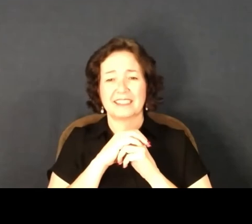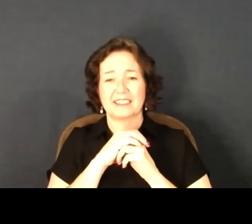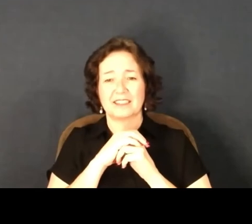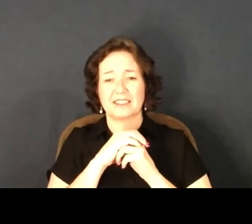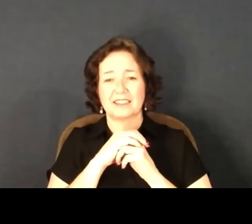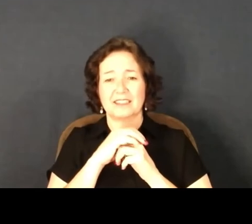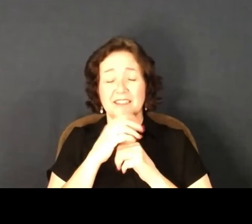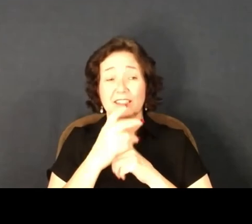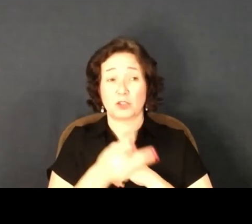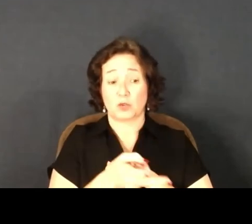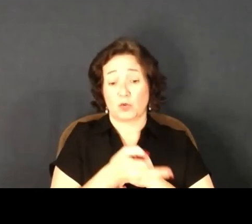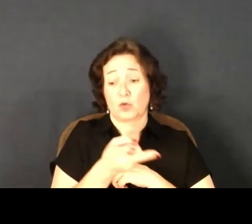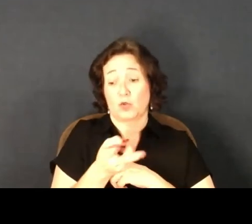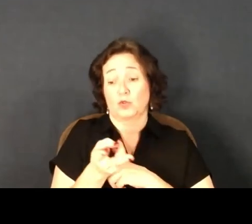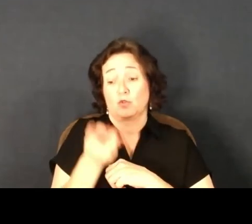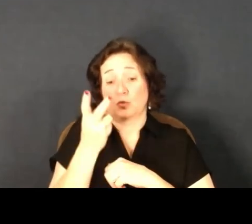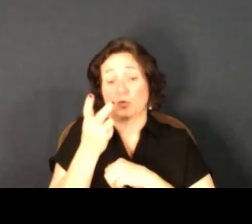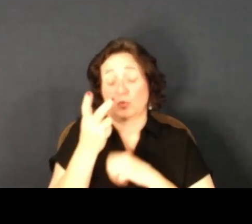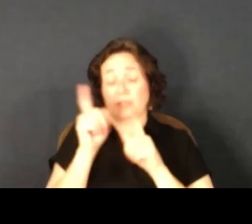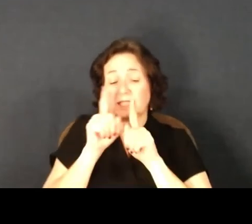Two silhouettes on the